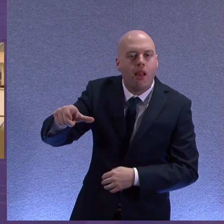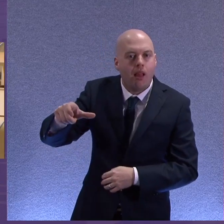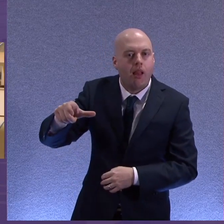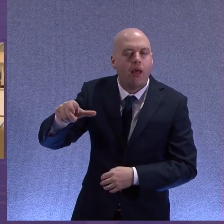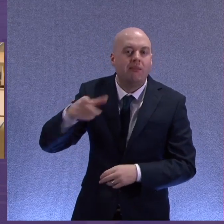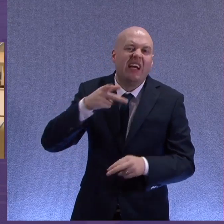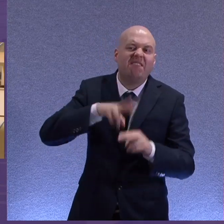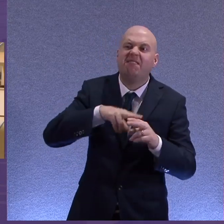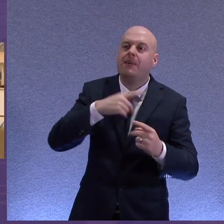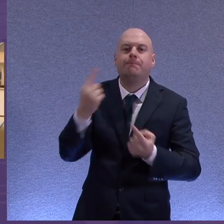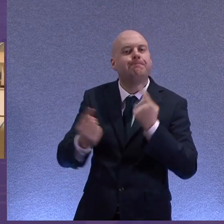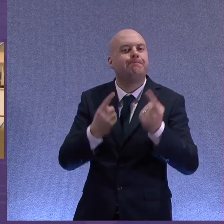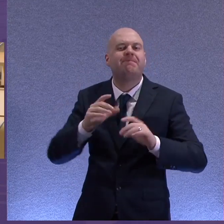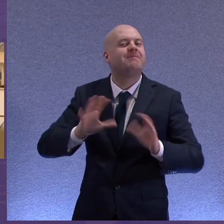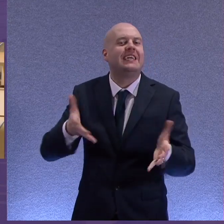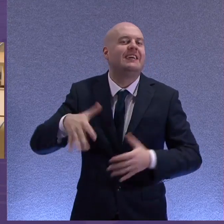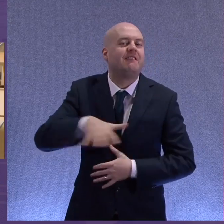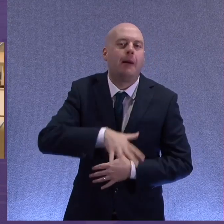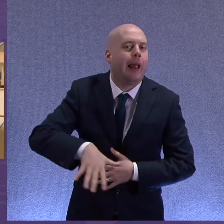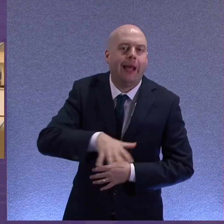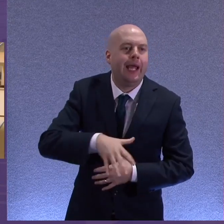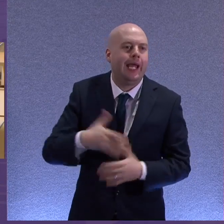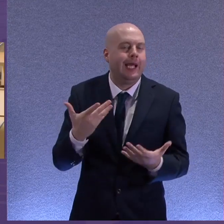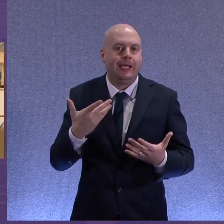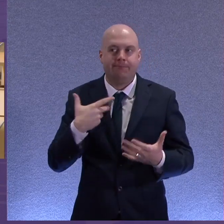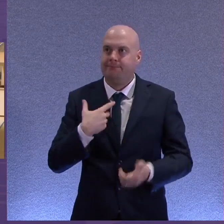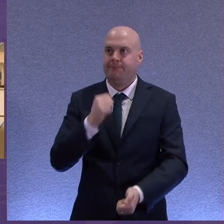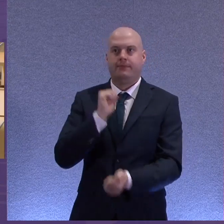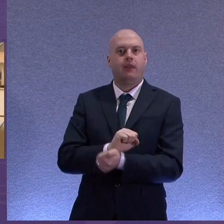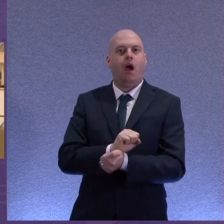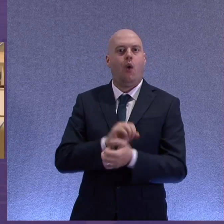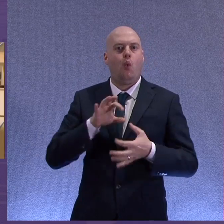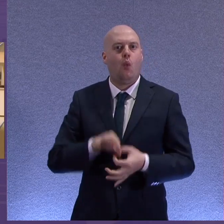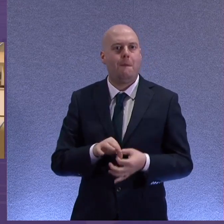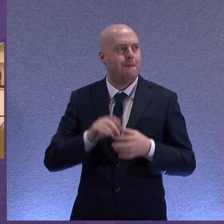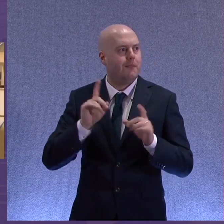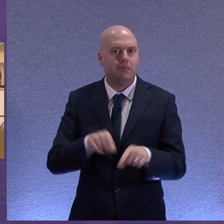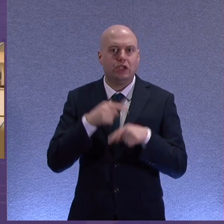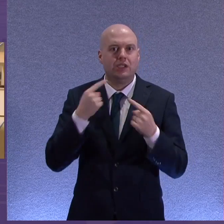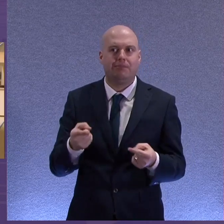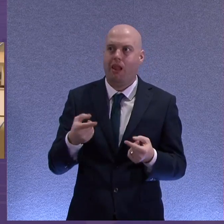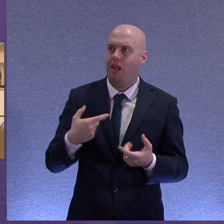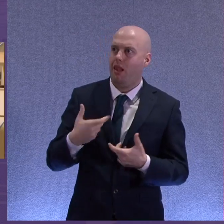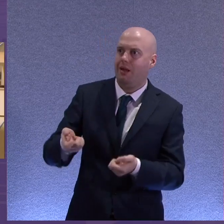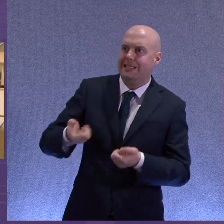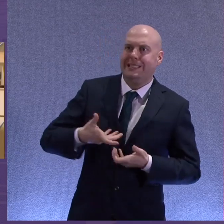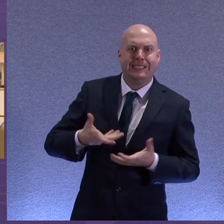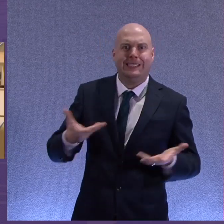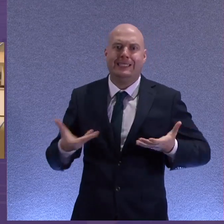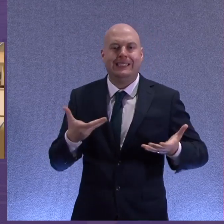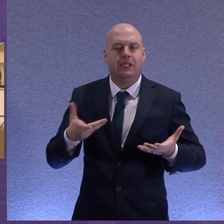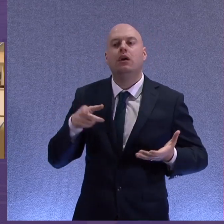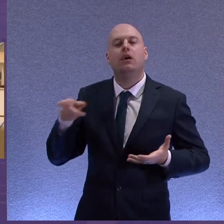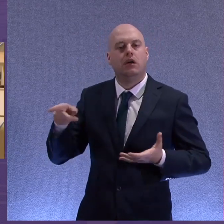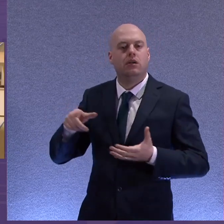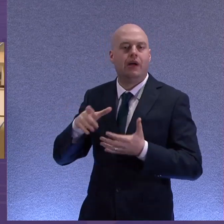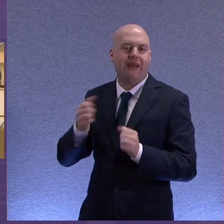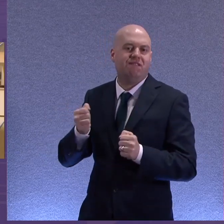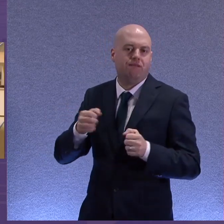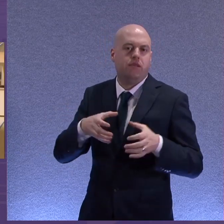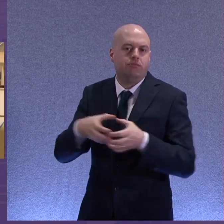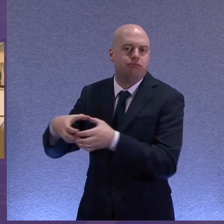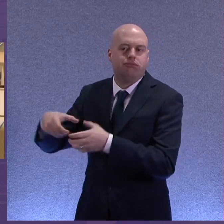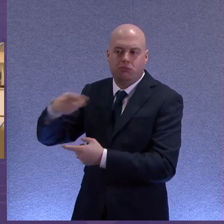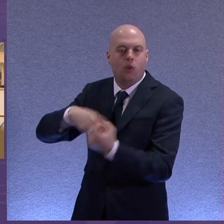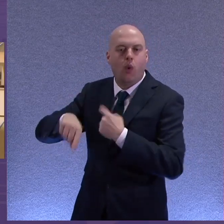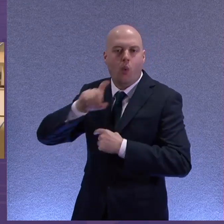family networks or through their own ability to get the supplies they need, and that work is really important.